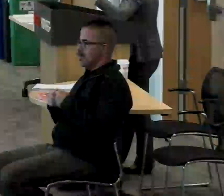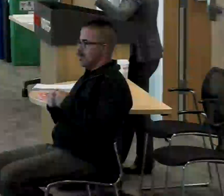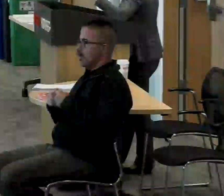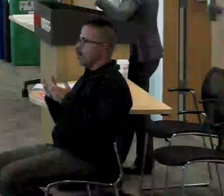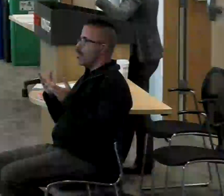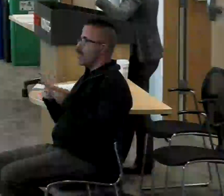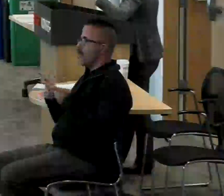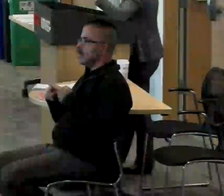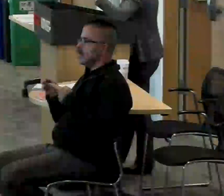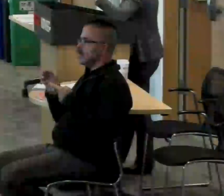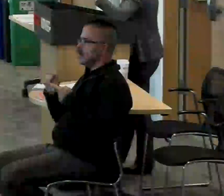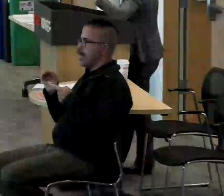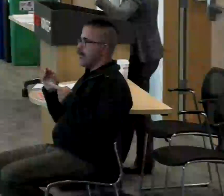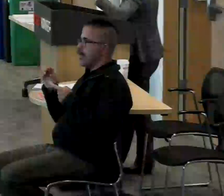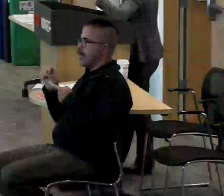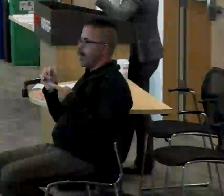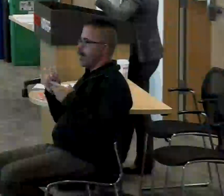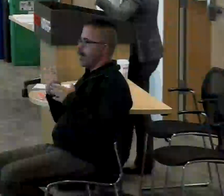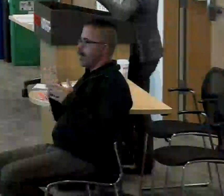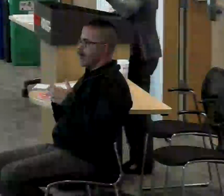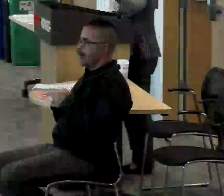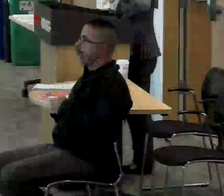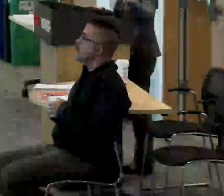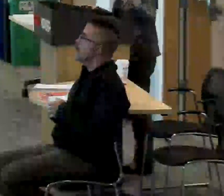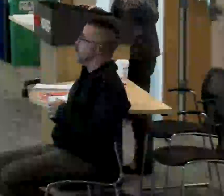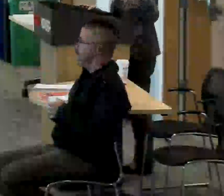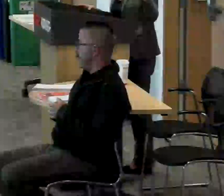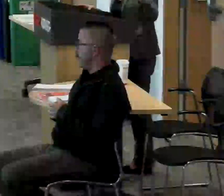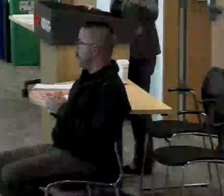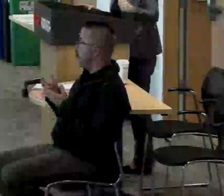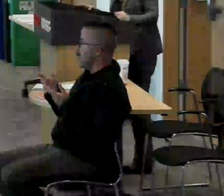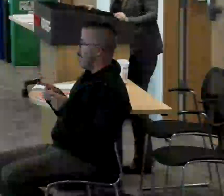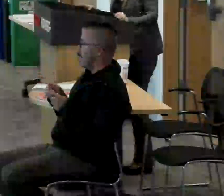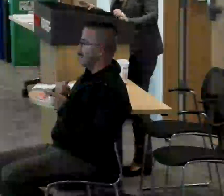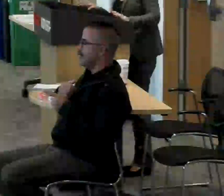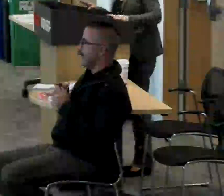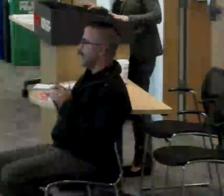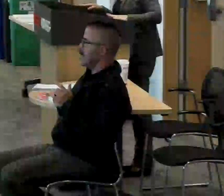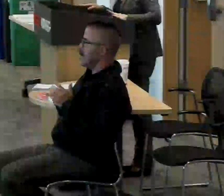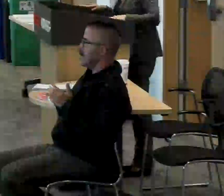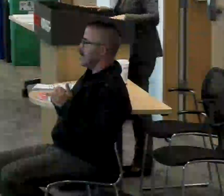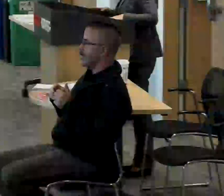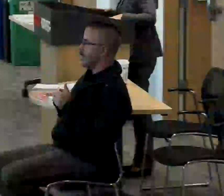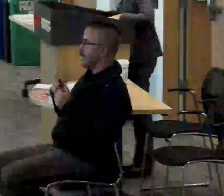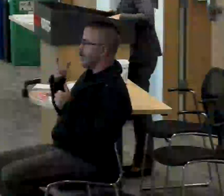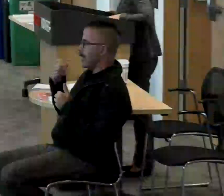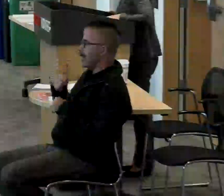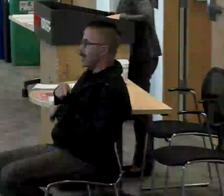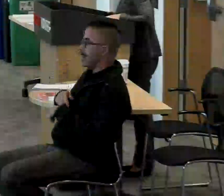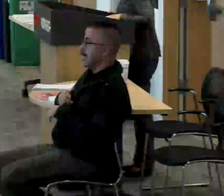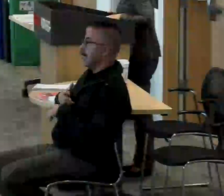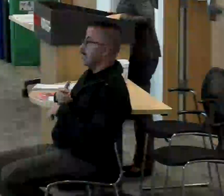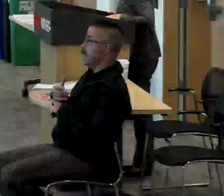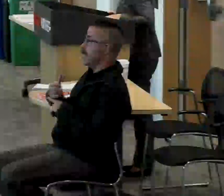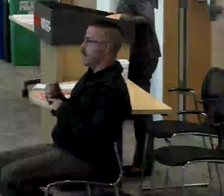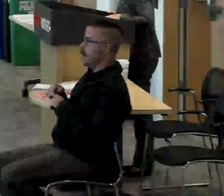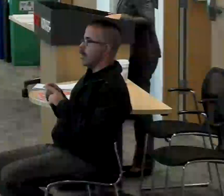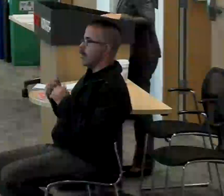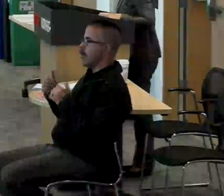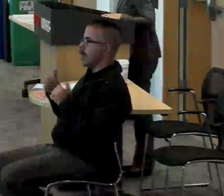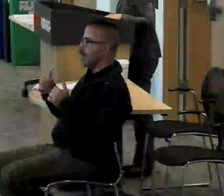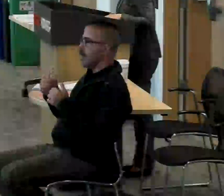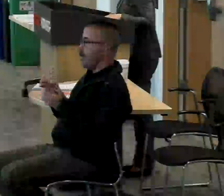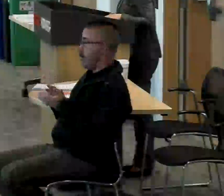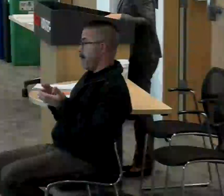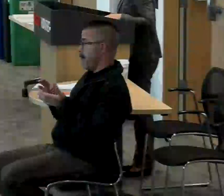account? So what happens right now? And I skipped the slide because we're running low on time, but right now